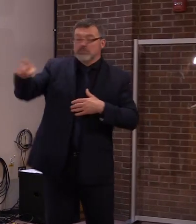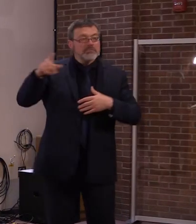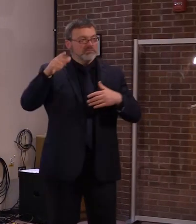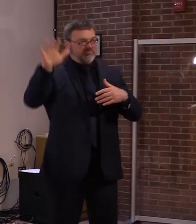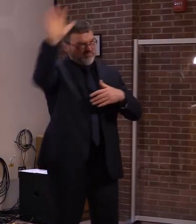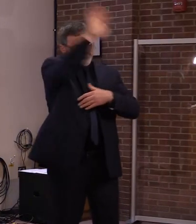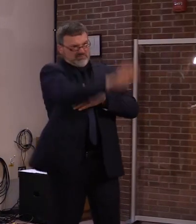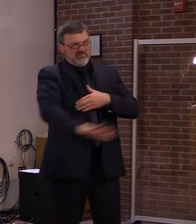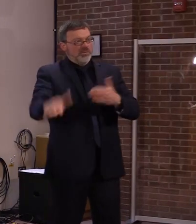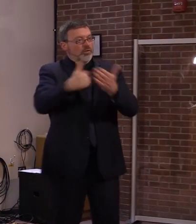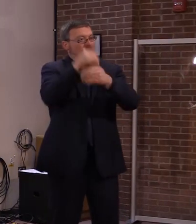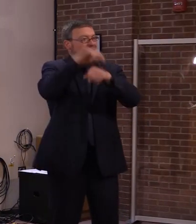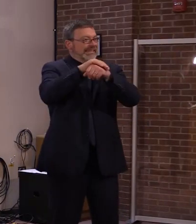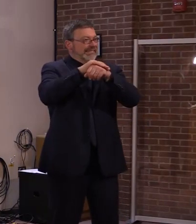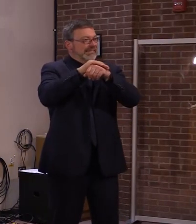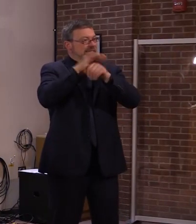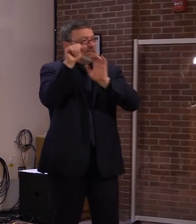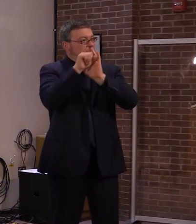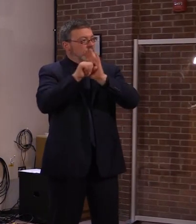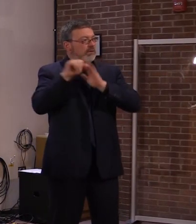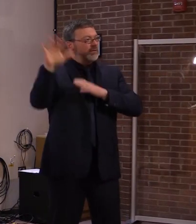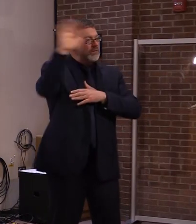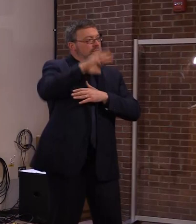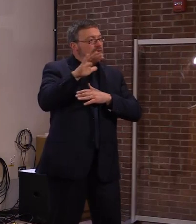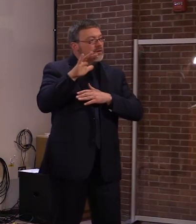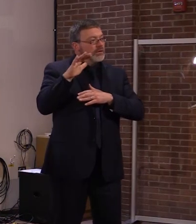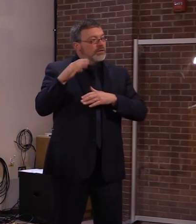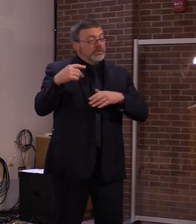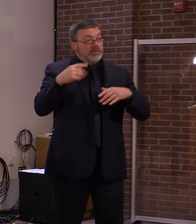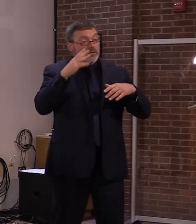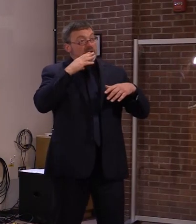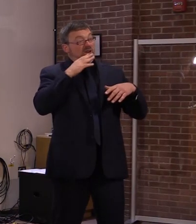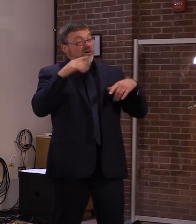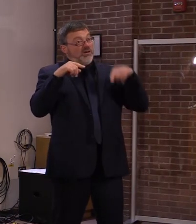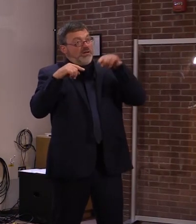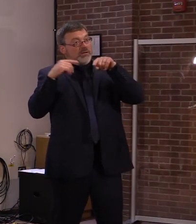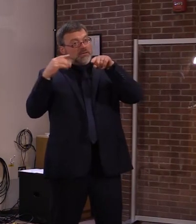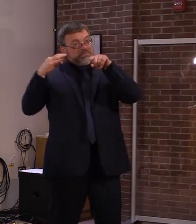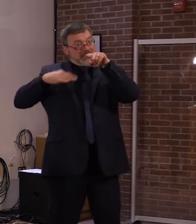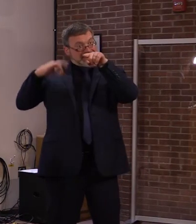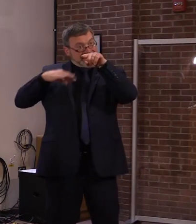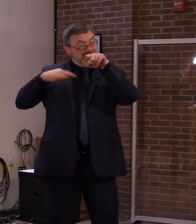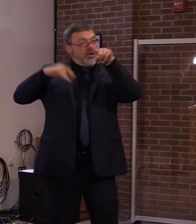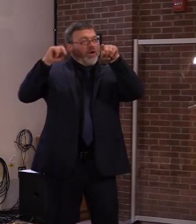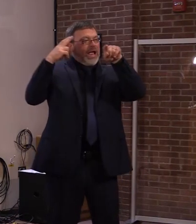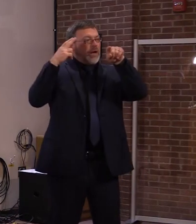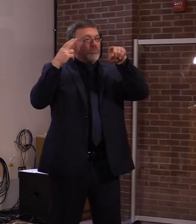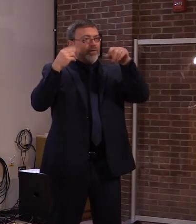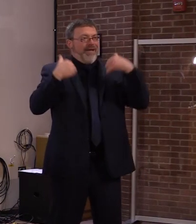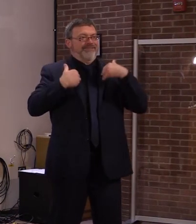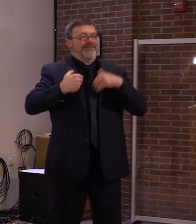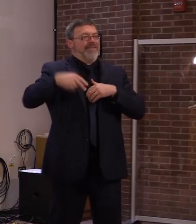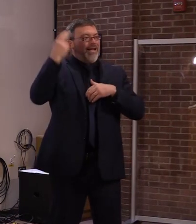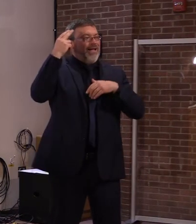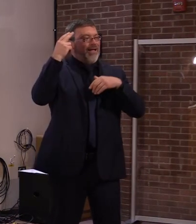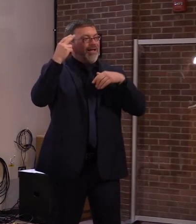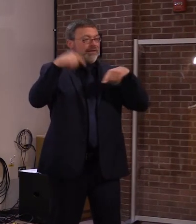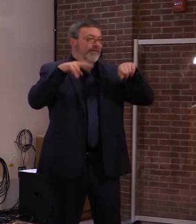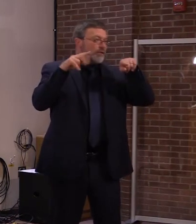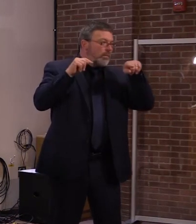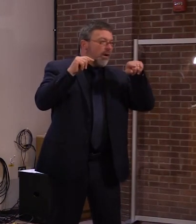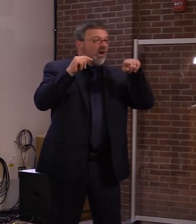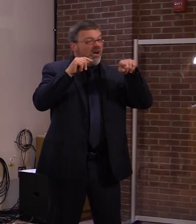New England with Maine and New Hampshire. But it's also generally happening throughout New England as well, even in